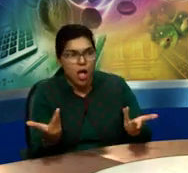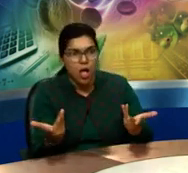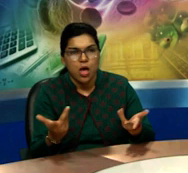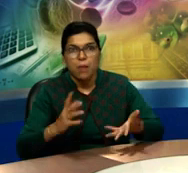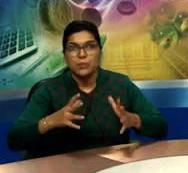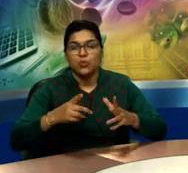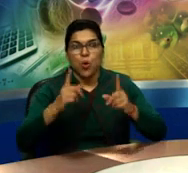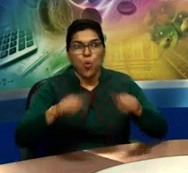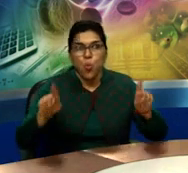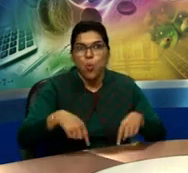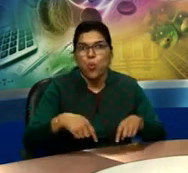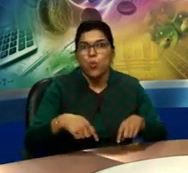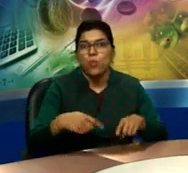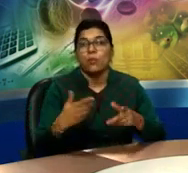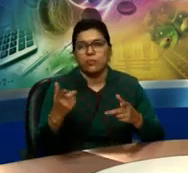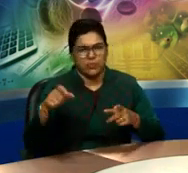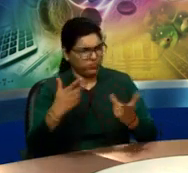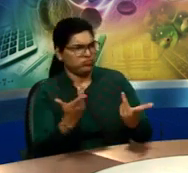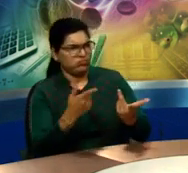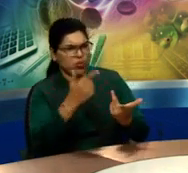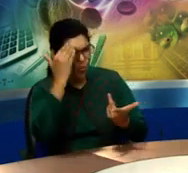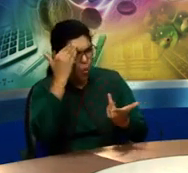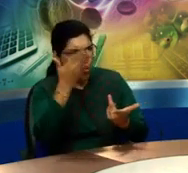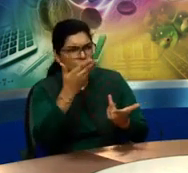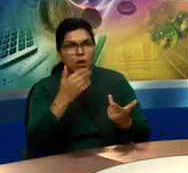because sometimes there are some software or some hardware machines which